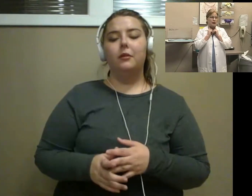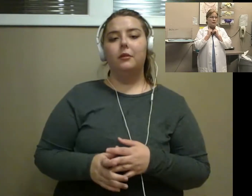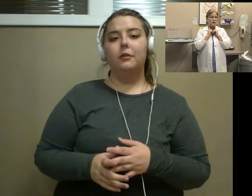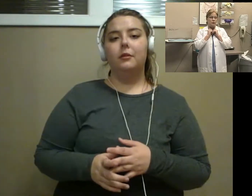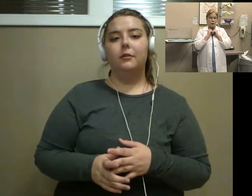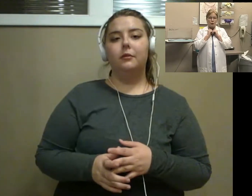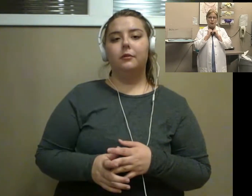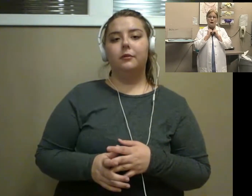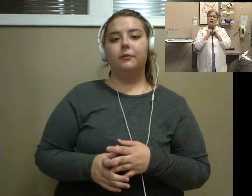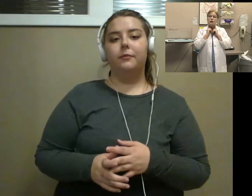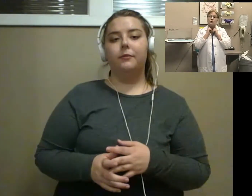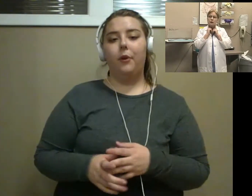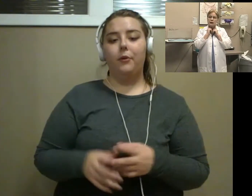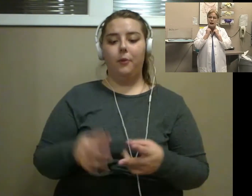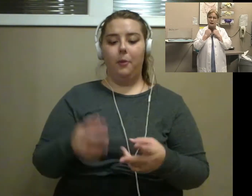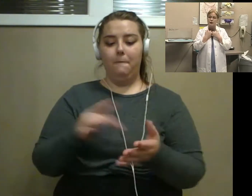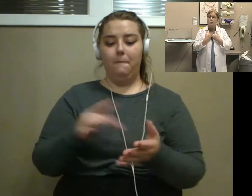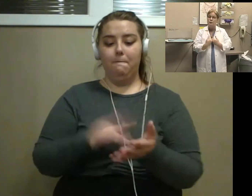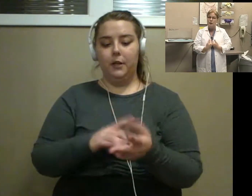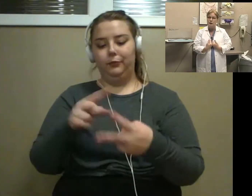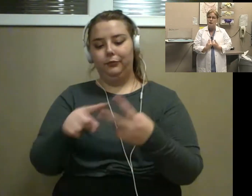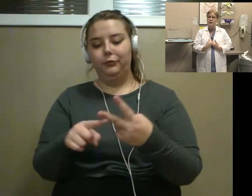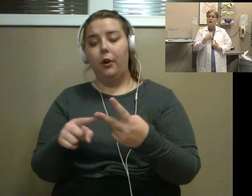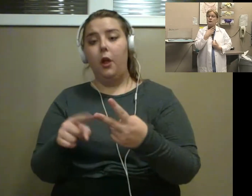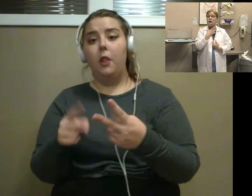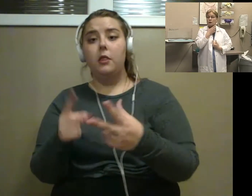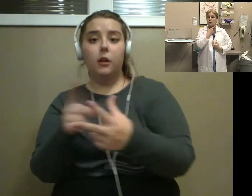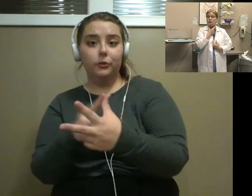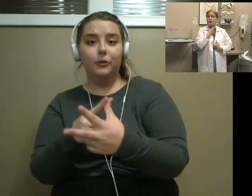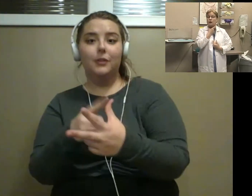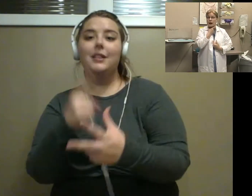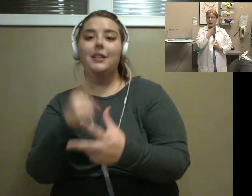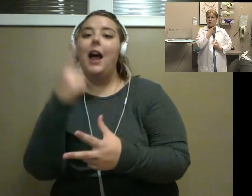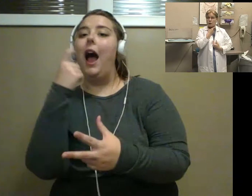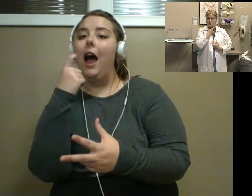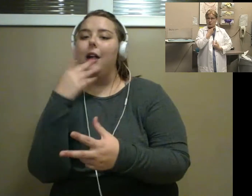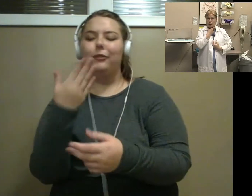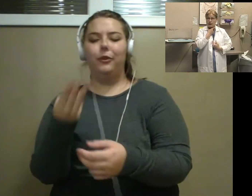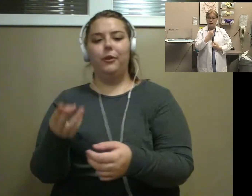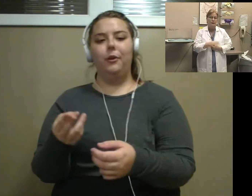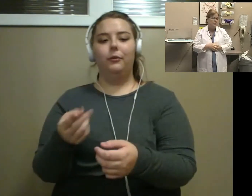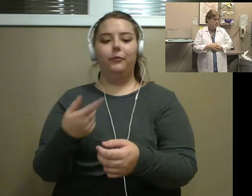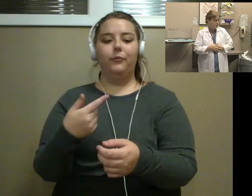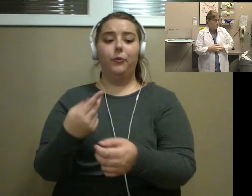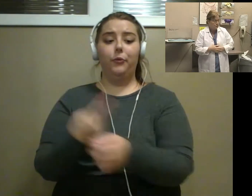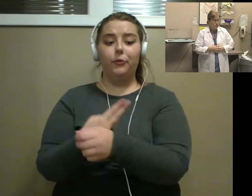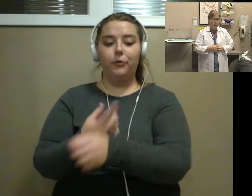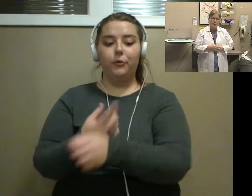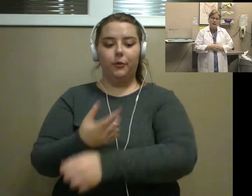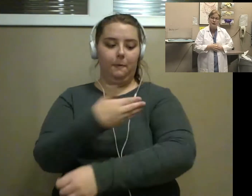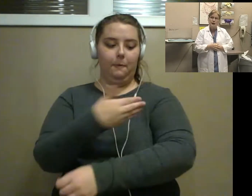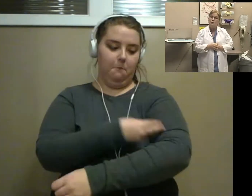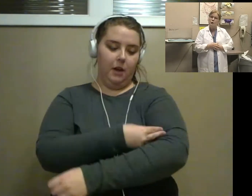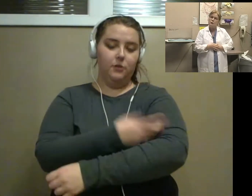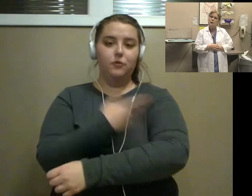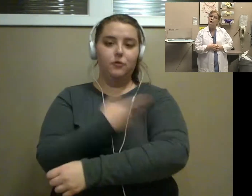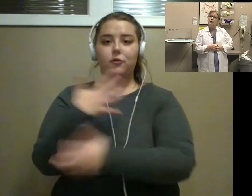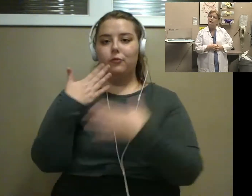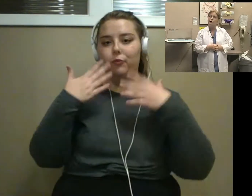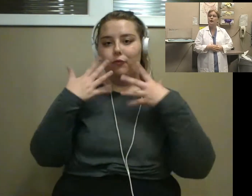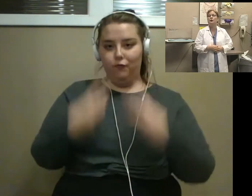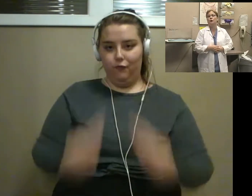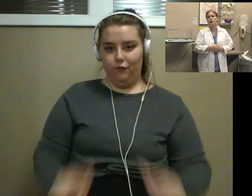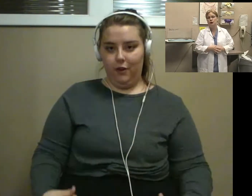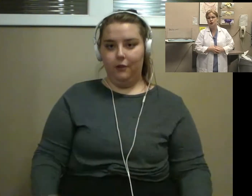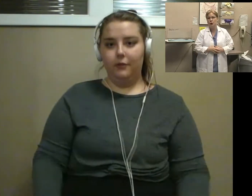at the back of the throat to relax your muscles and to get rid of your gag reflex. In this exam, most people